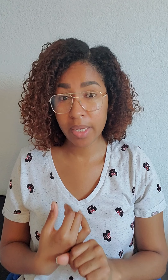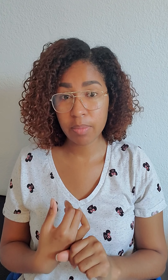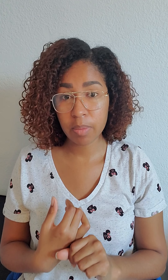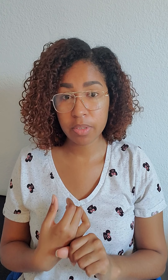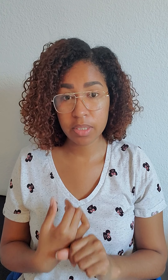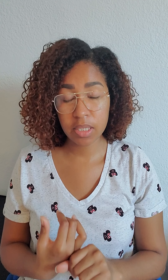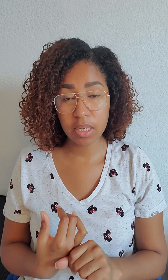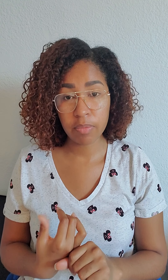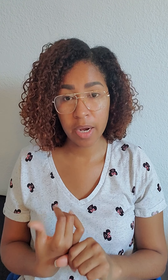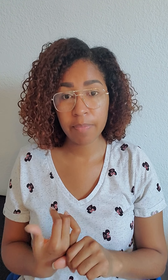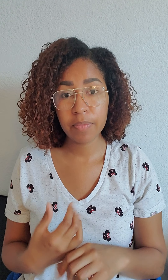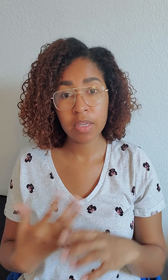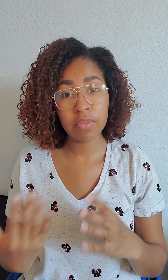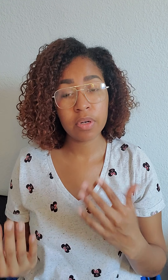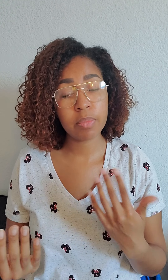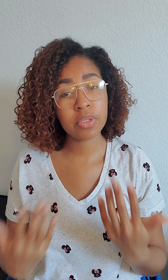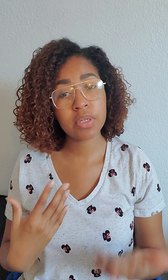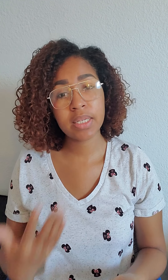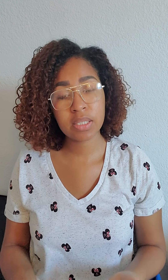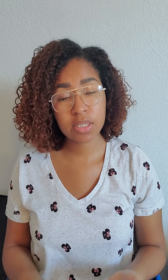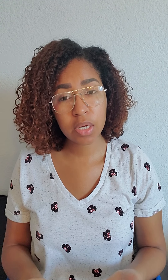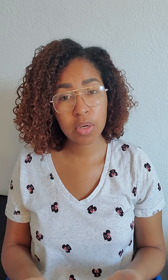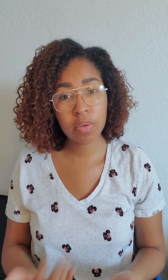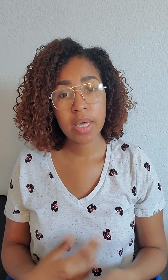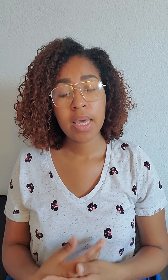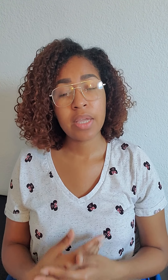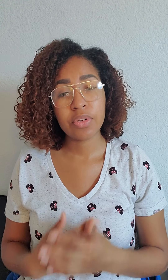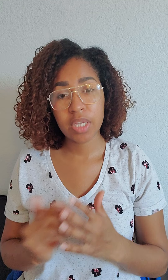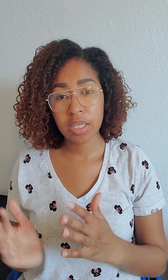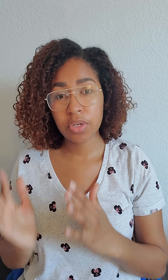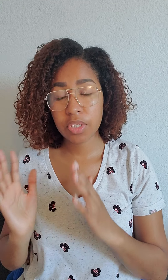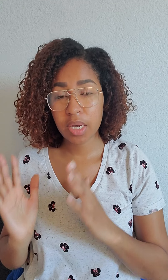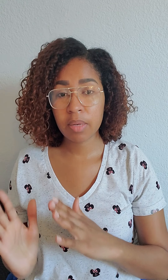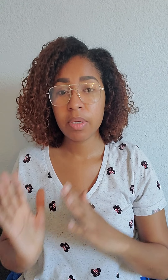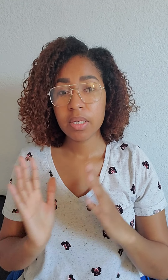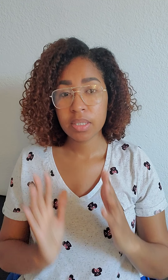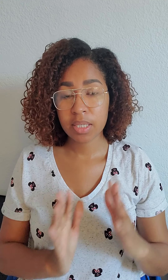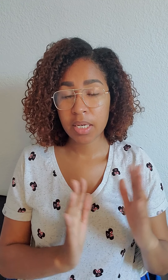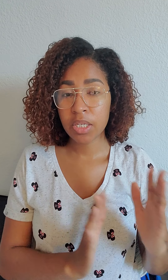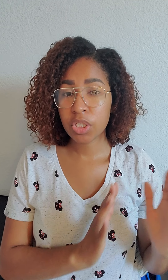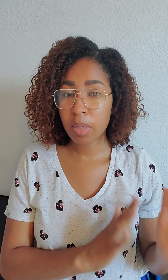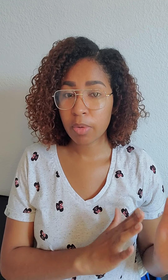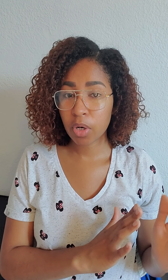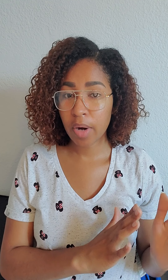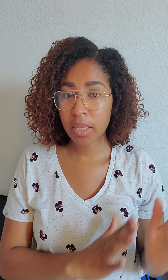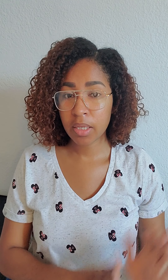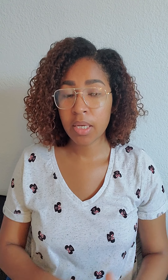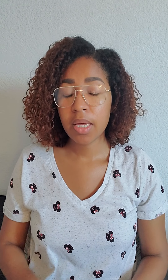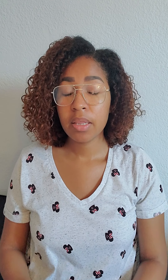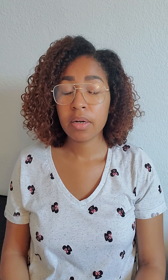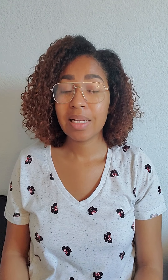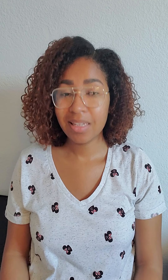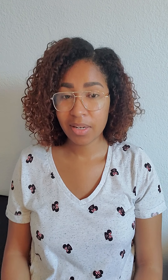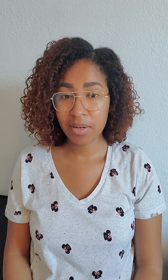can be able to see, right? If your numbers are nice and slow and you're taking your time to sign each number correctly, they're clear,